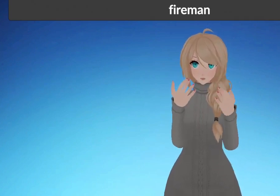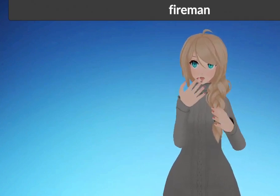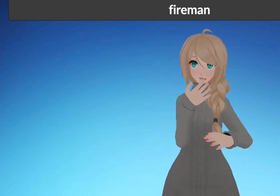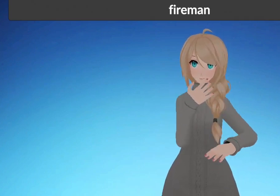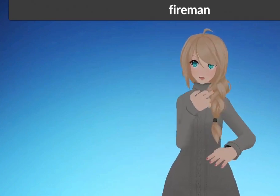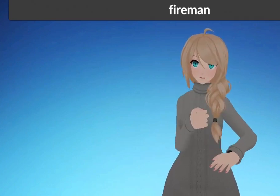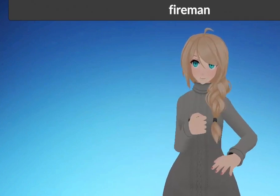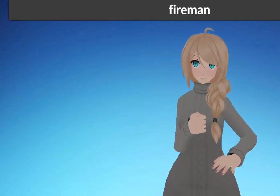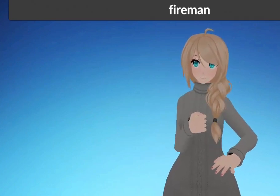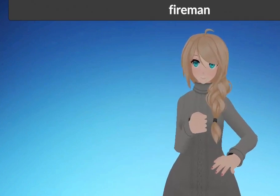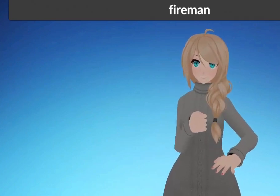Fireman.